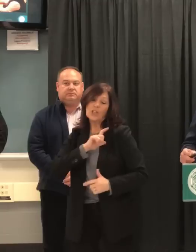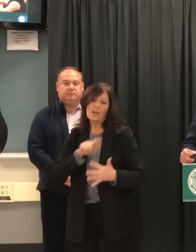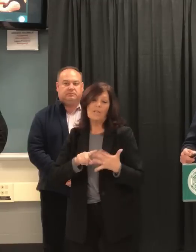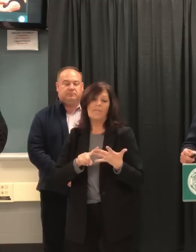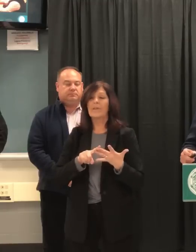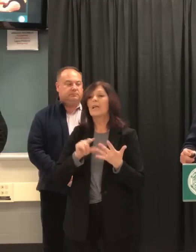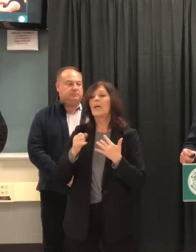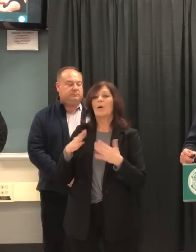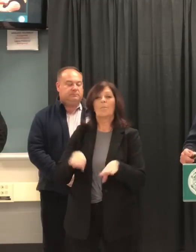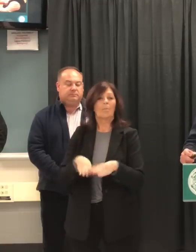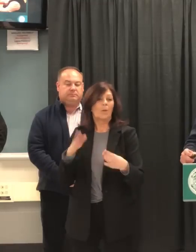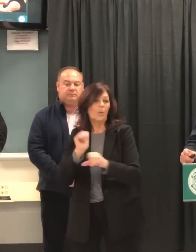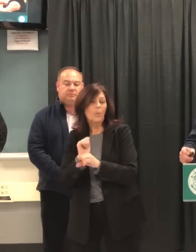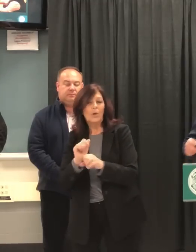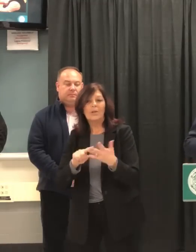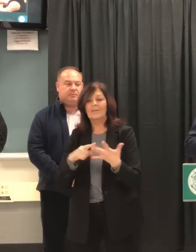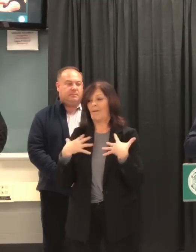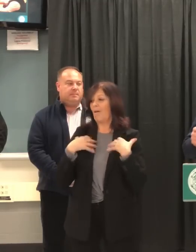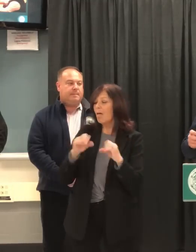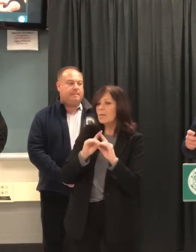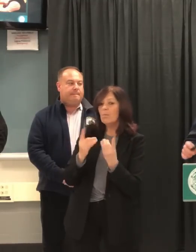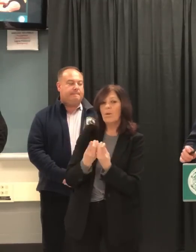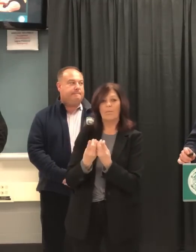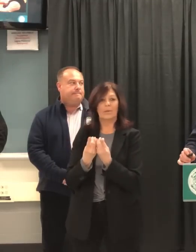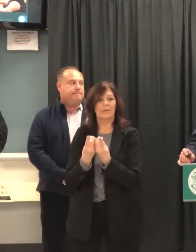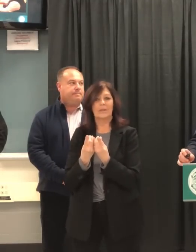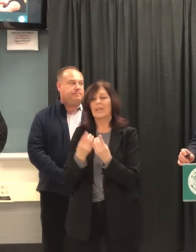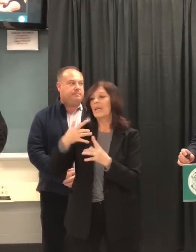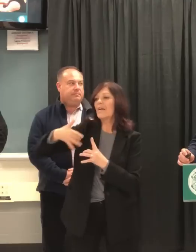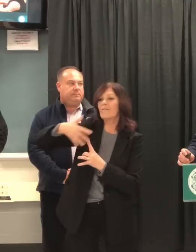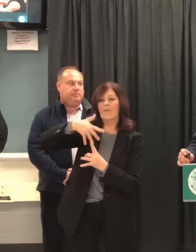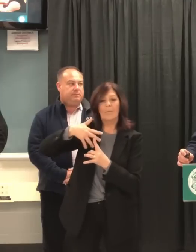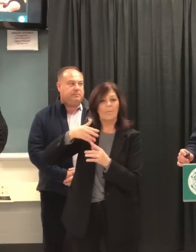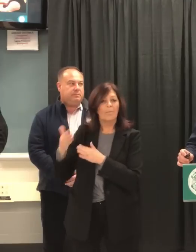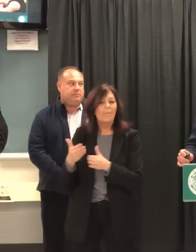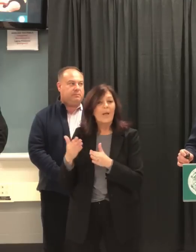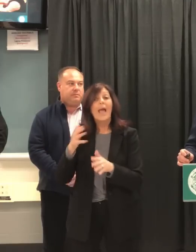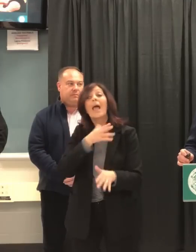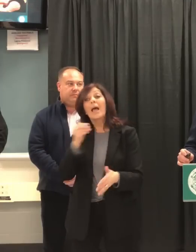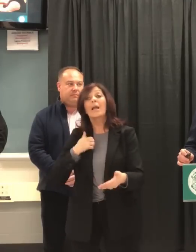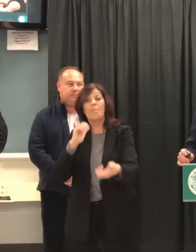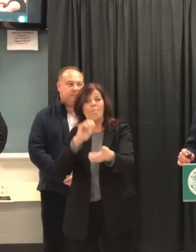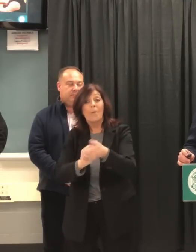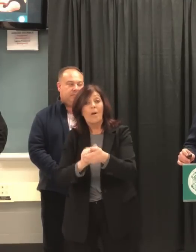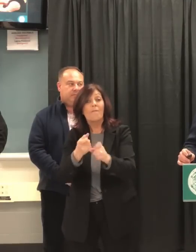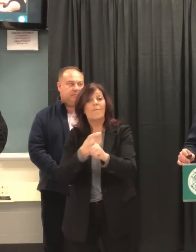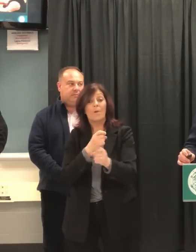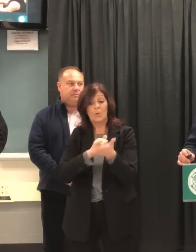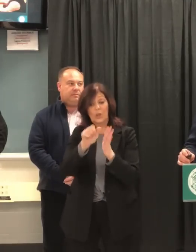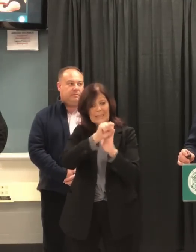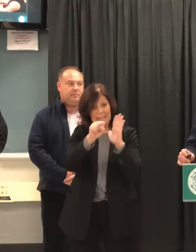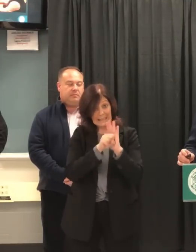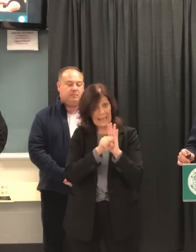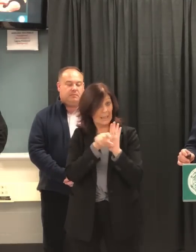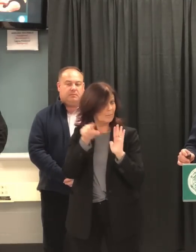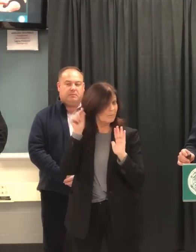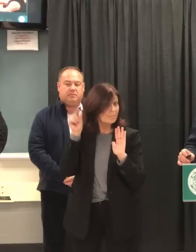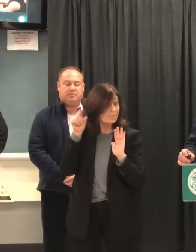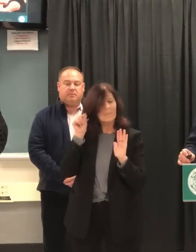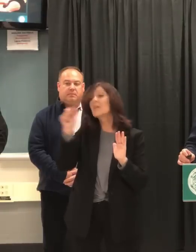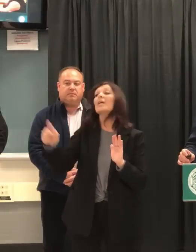of Public Works, the Erie County Health Department, as well as others, Environment and Planning, as well as our partners from New York State and